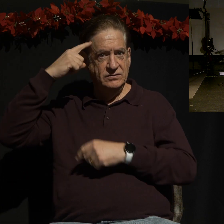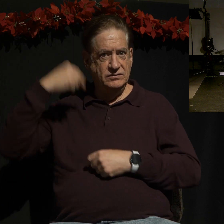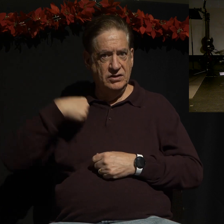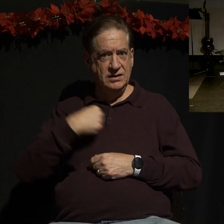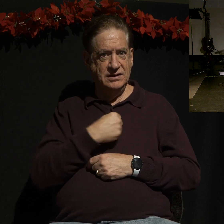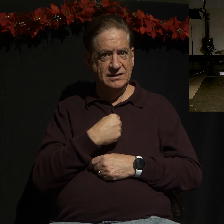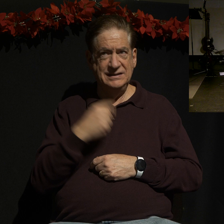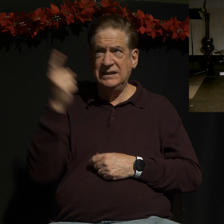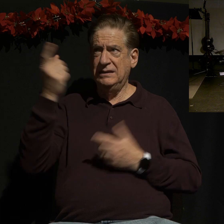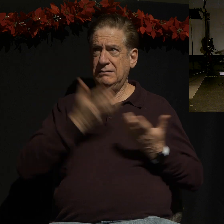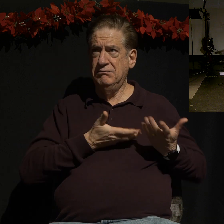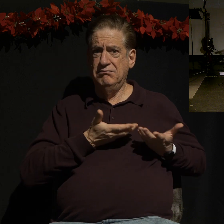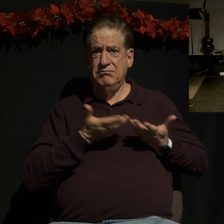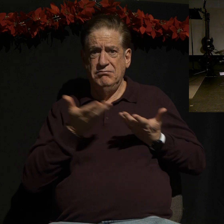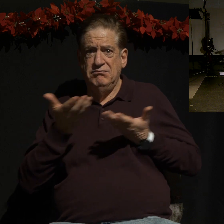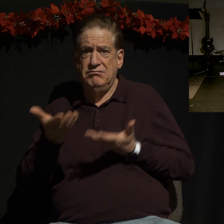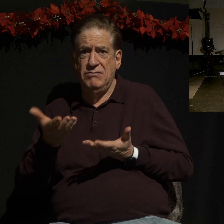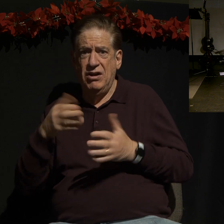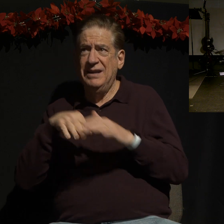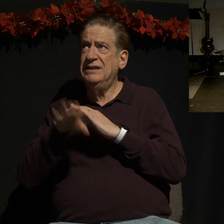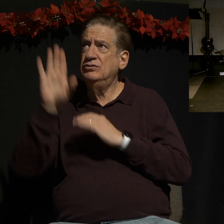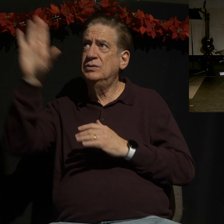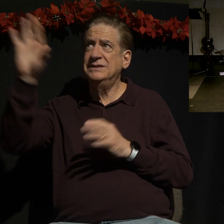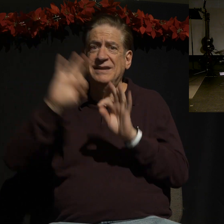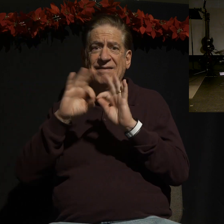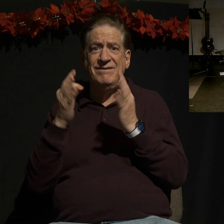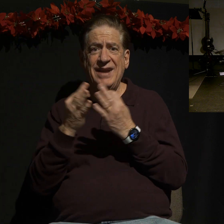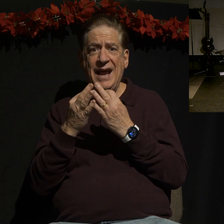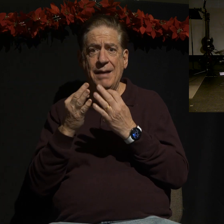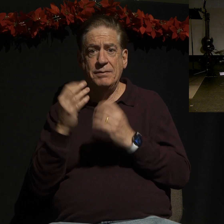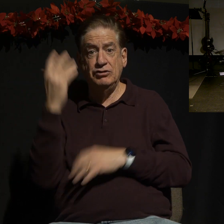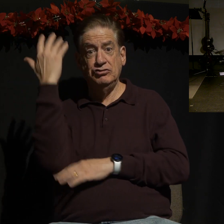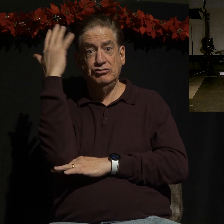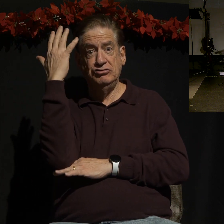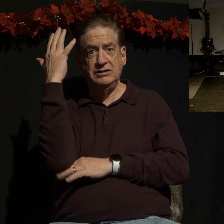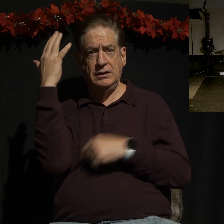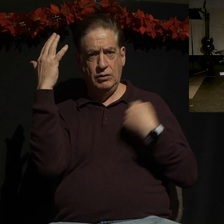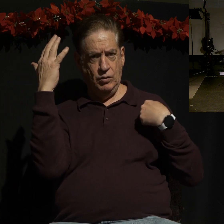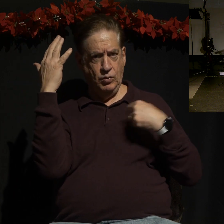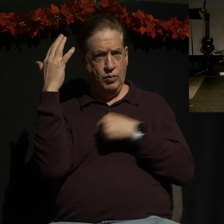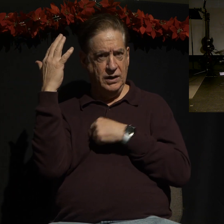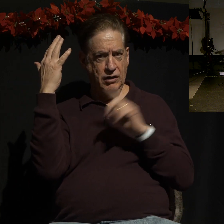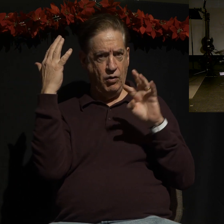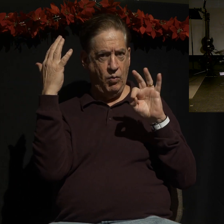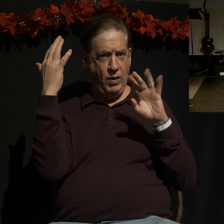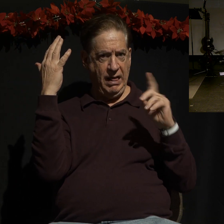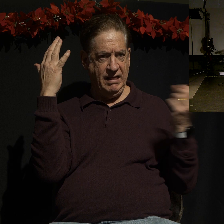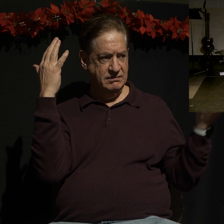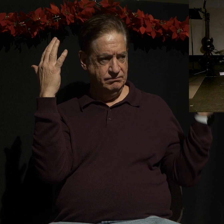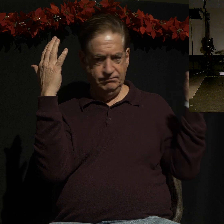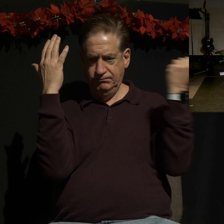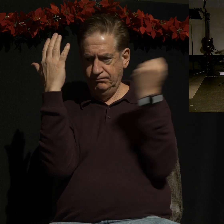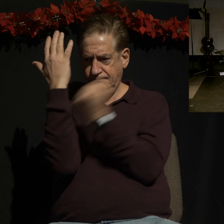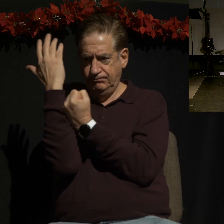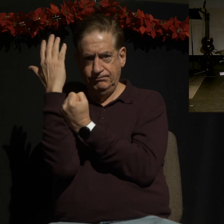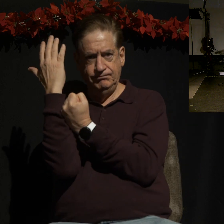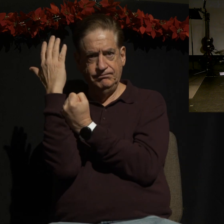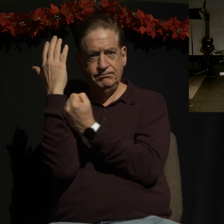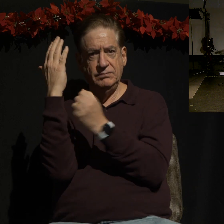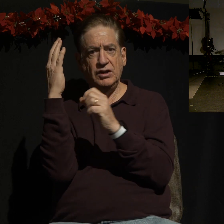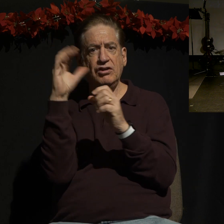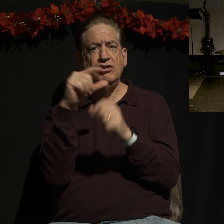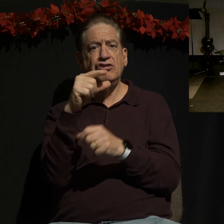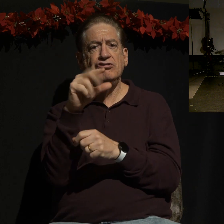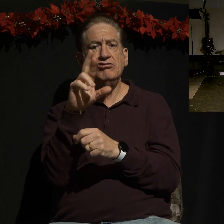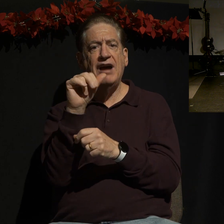into his family, how we were grafted on to the vine of God. We were the wild shoots, and we were grafted in. God called us